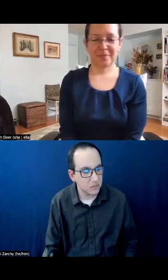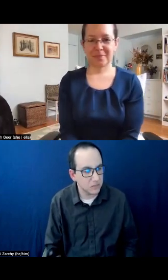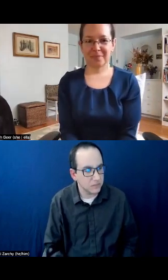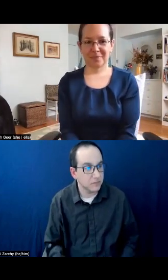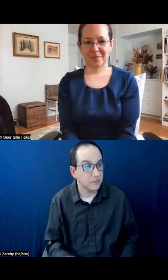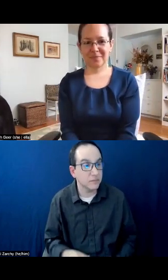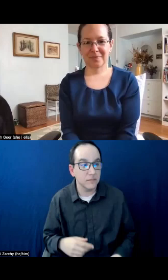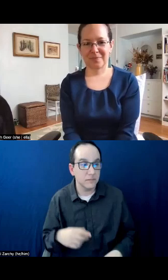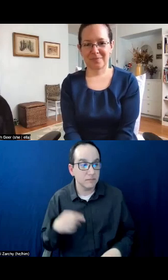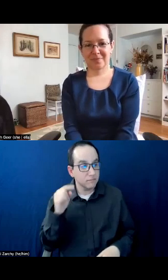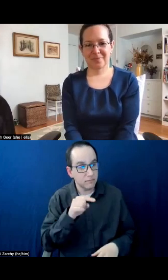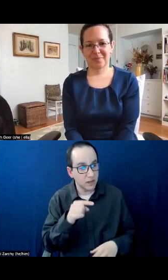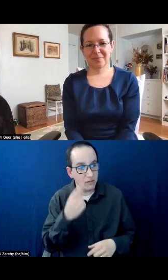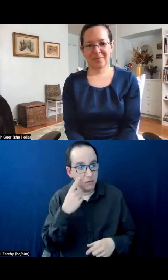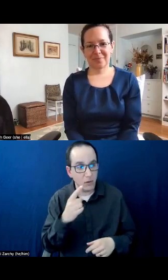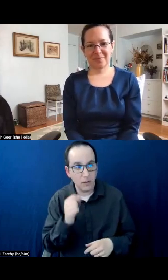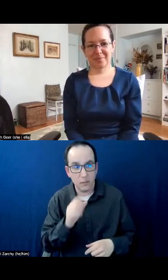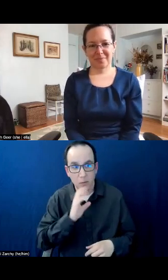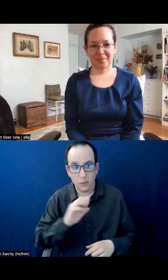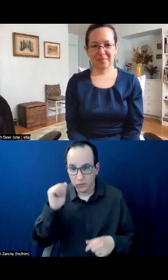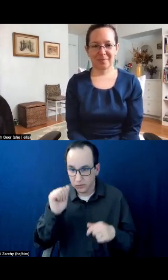every year.